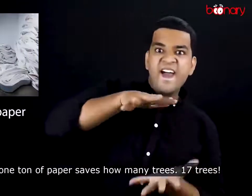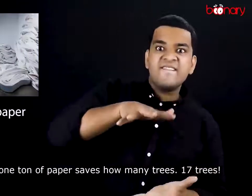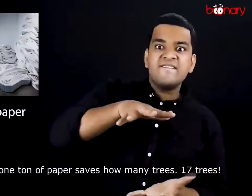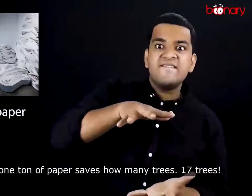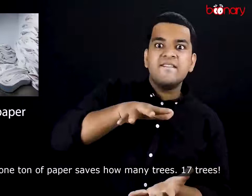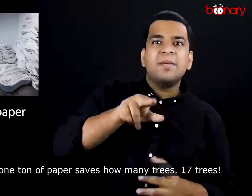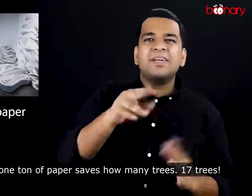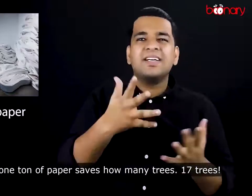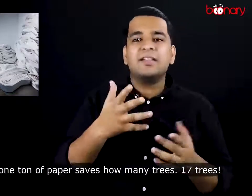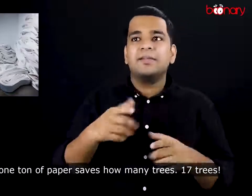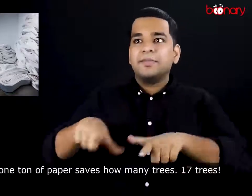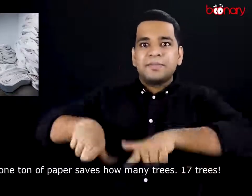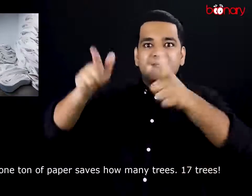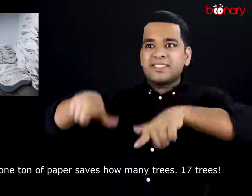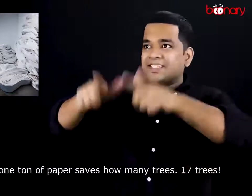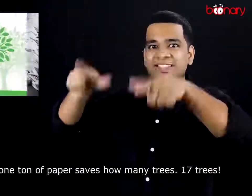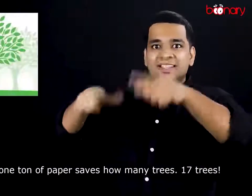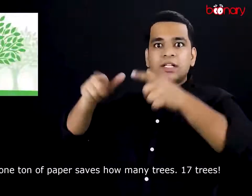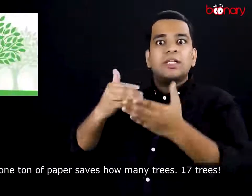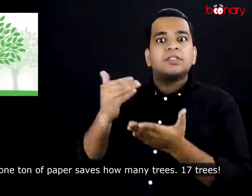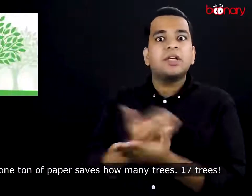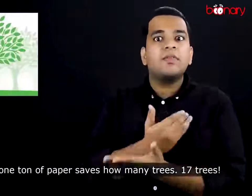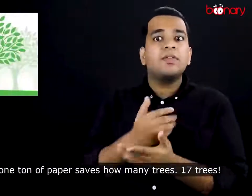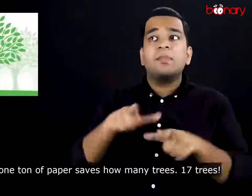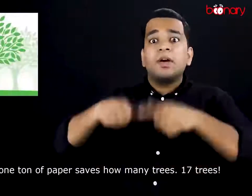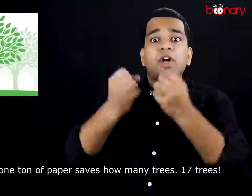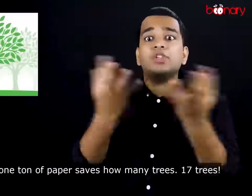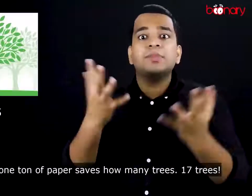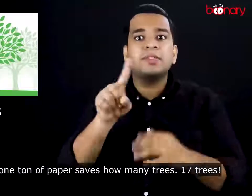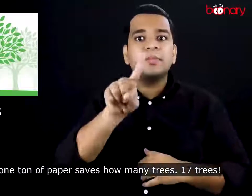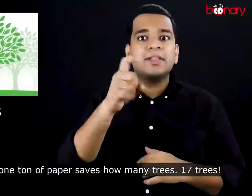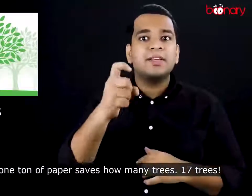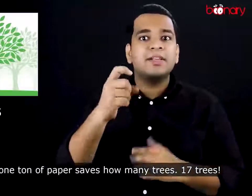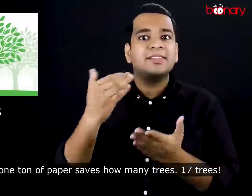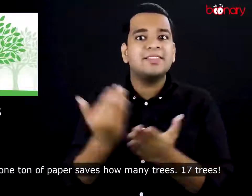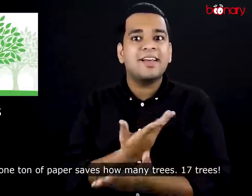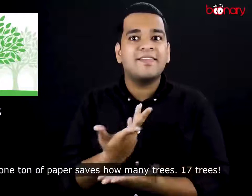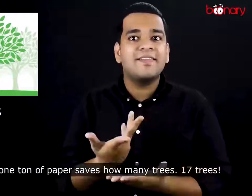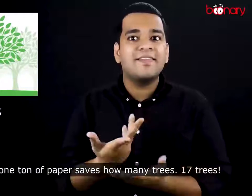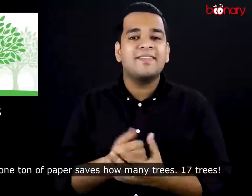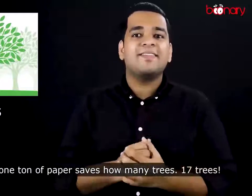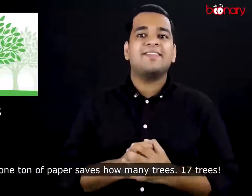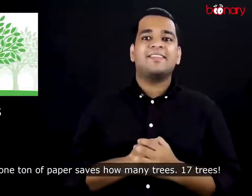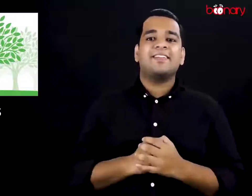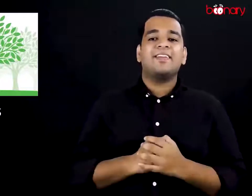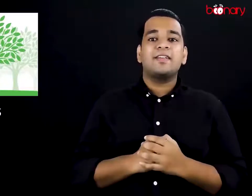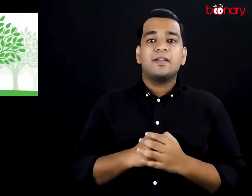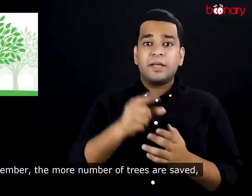paper saves how many trees? 17 trees.